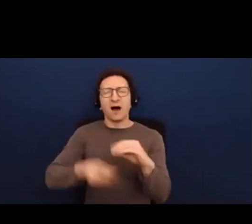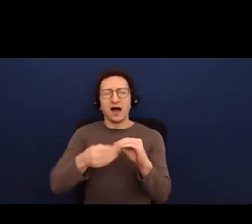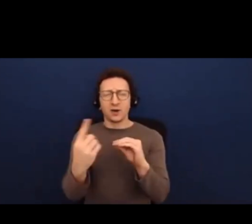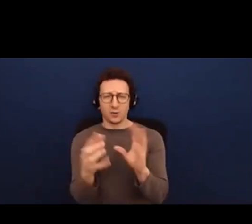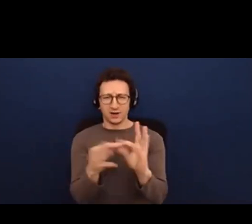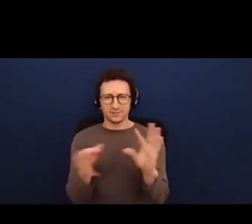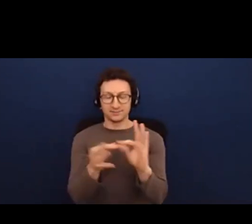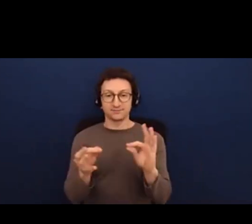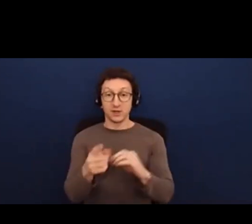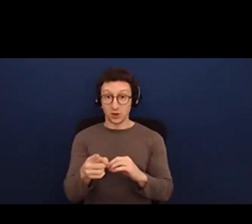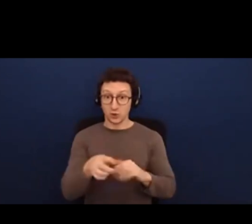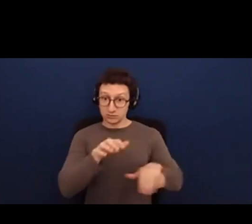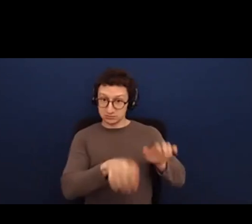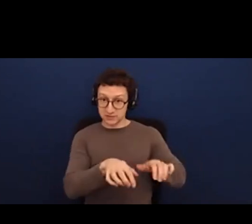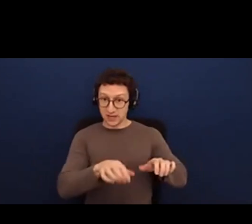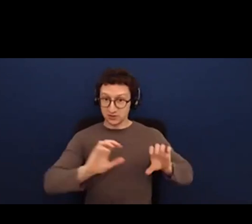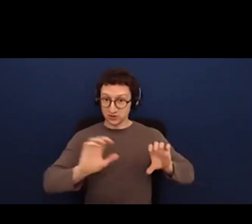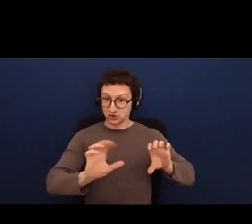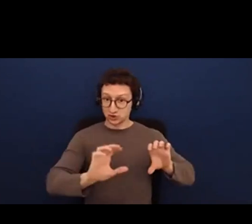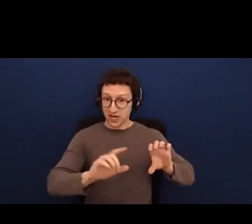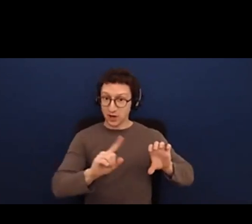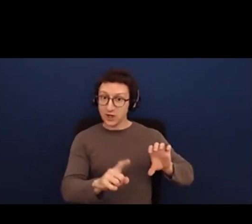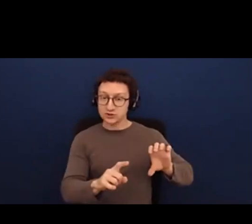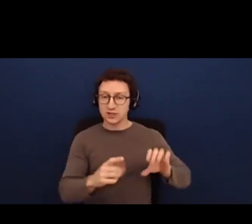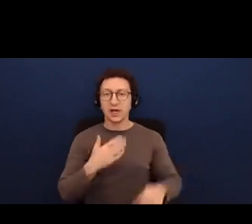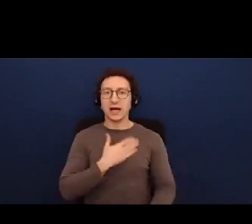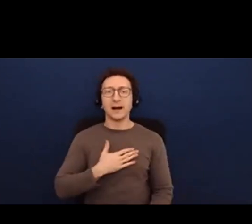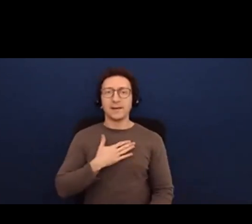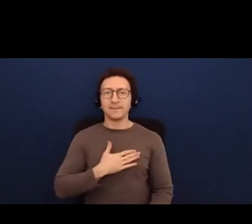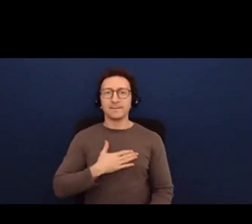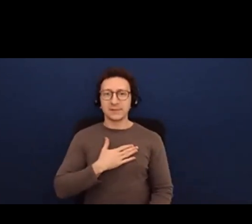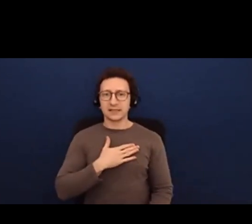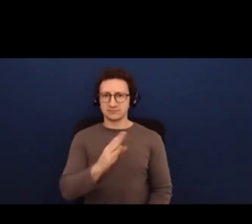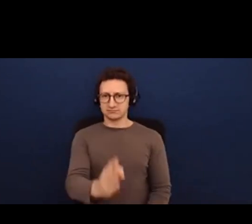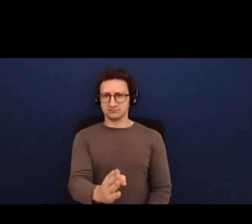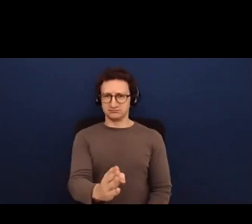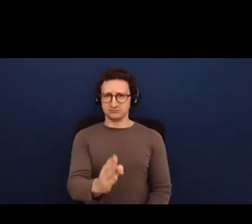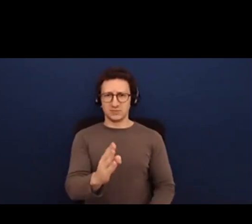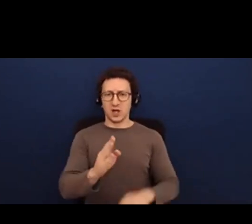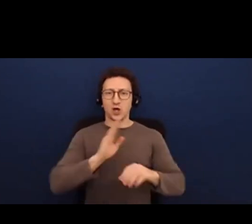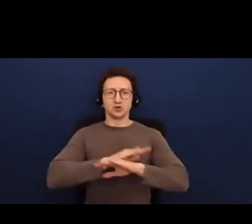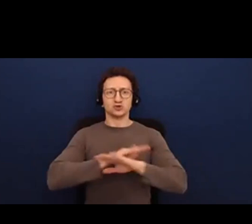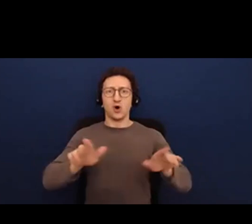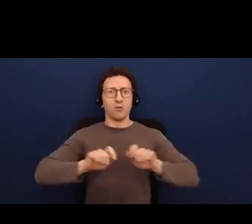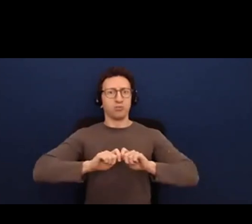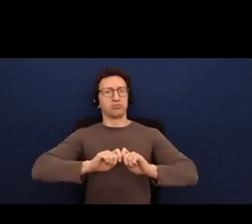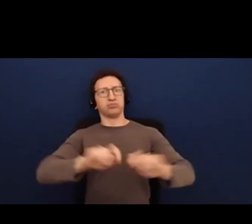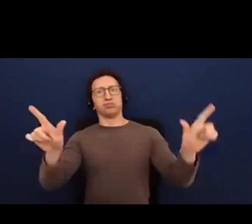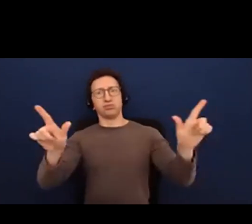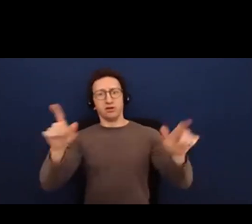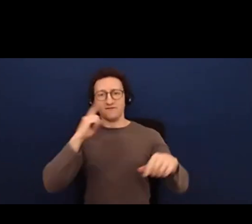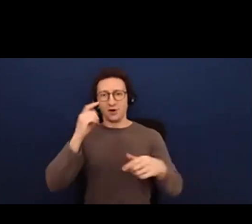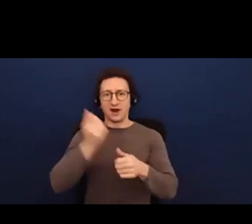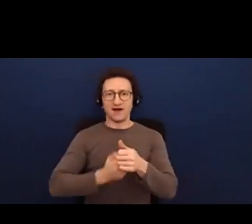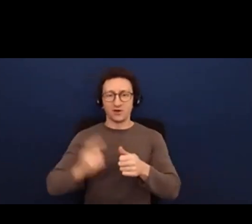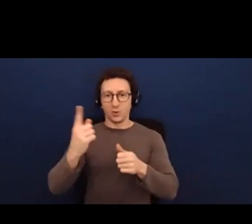question in chat, I appreciate it if you direct it not to everybody, so we don't see it while I'm speaking because